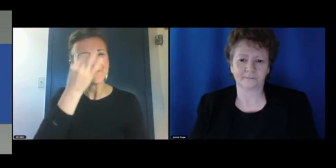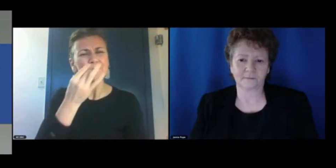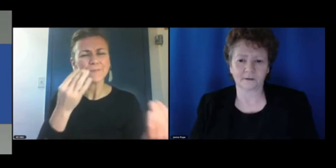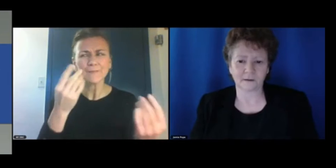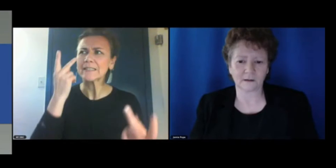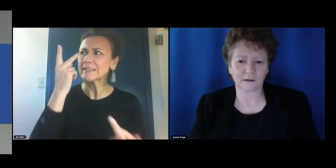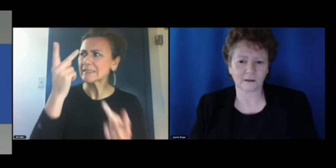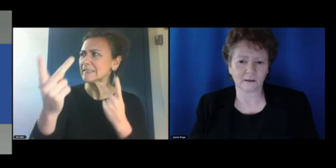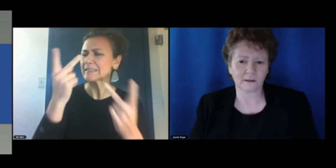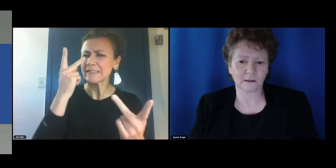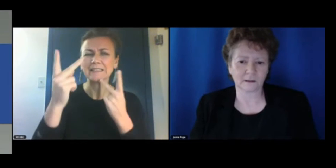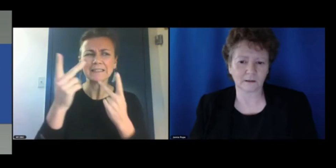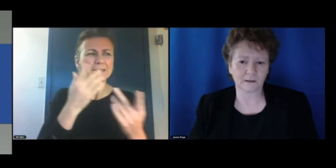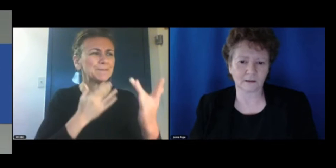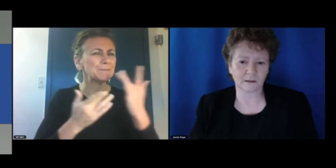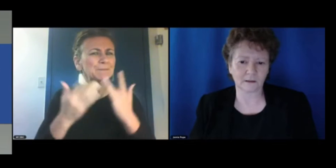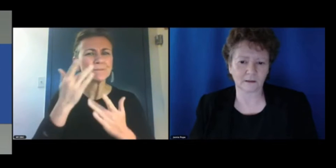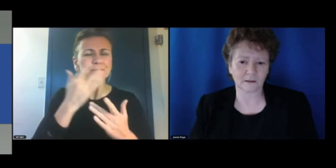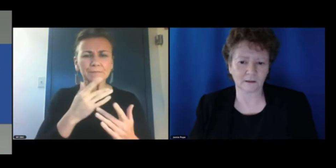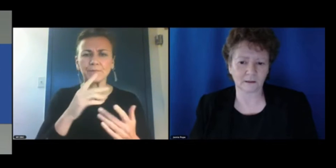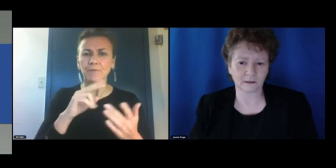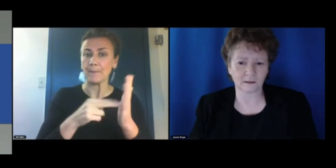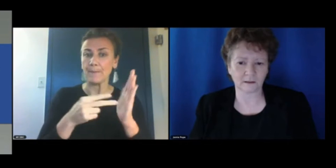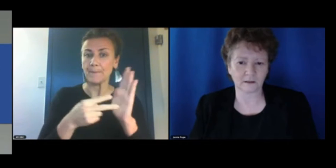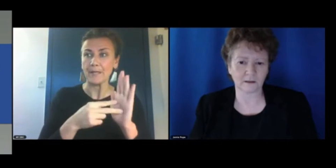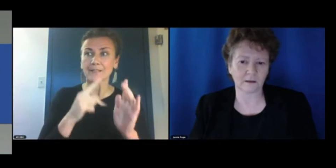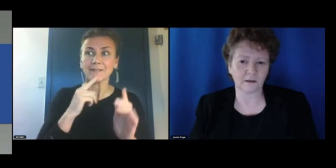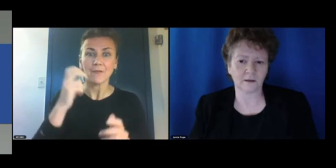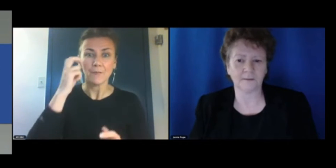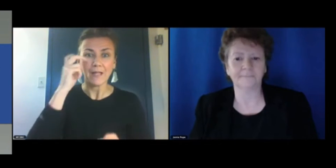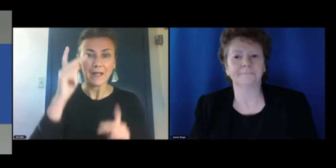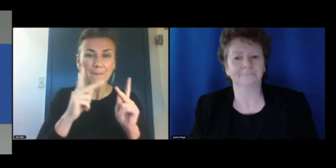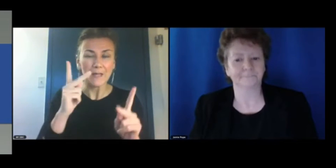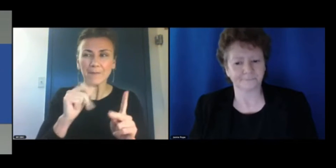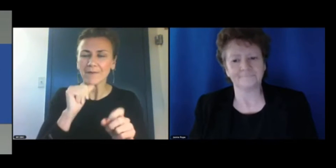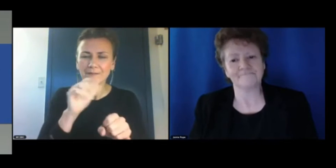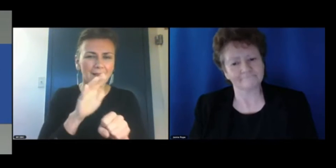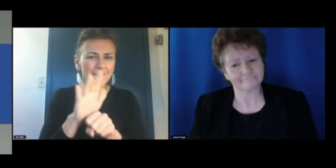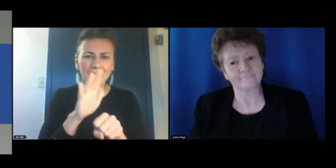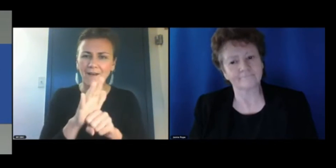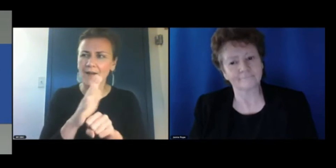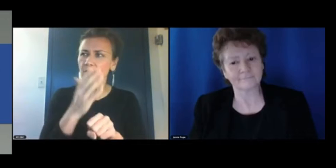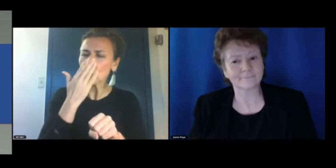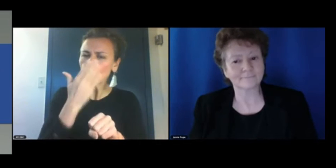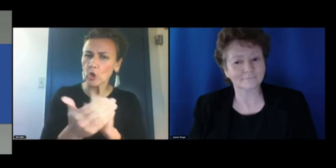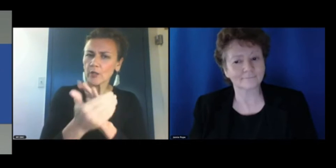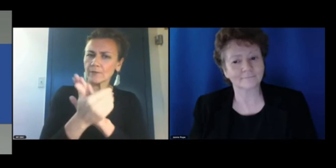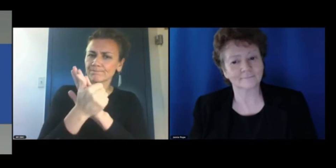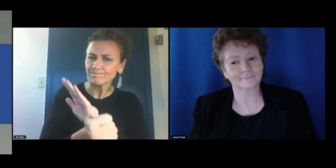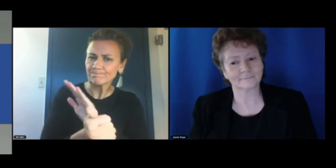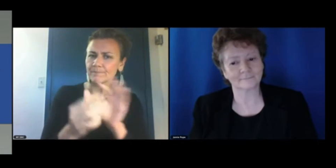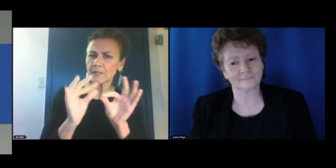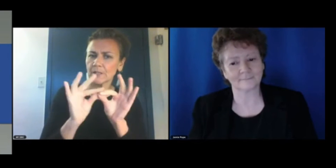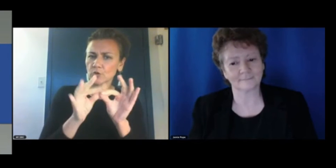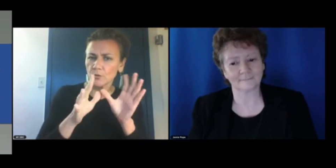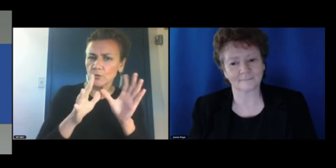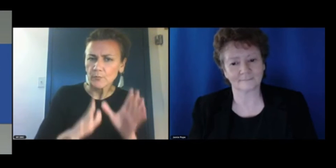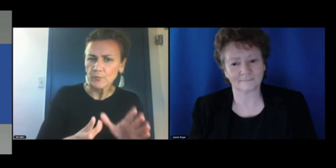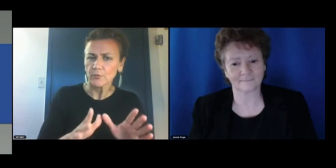There was really no way to get deafblind information, and I saw that it was really lacking in the field.